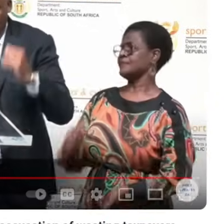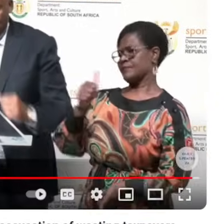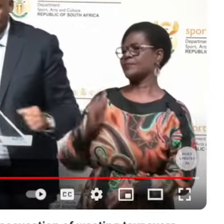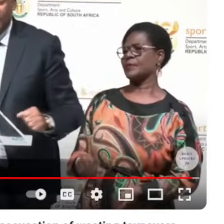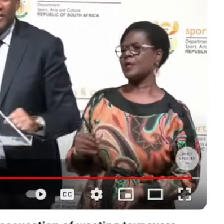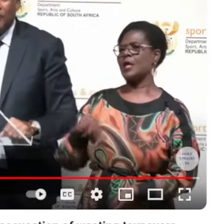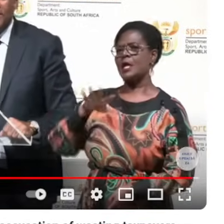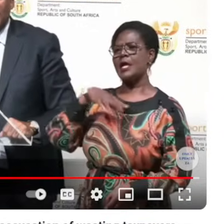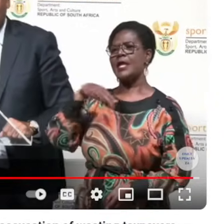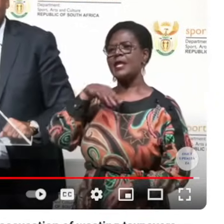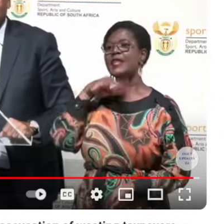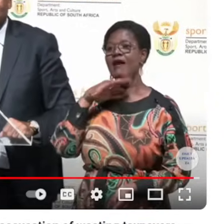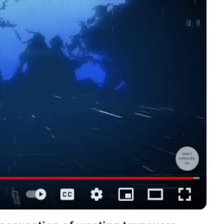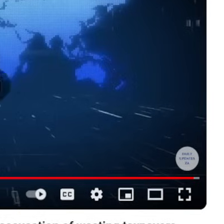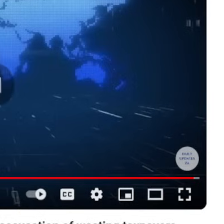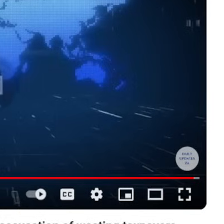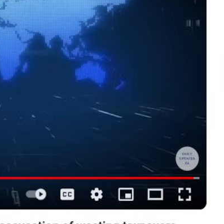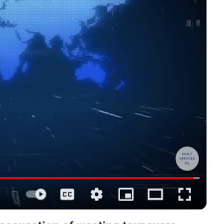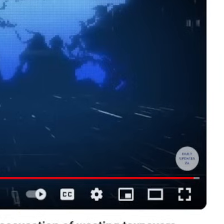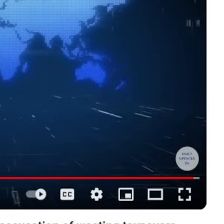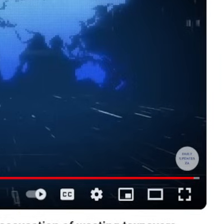Let me go to the work that I've done.